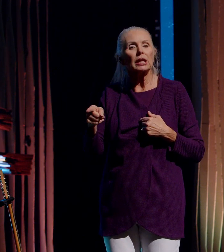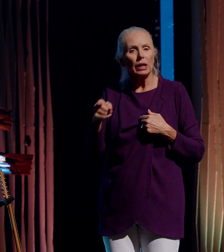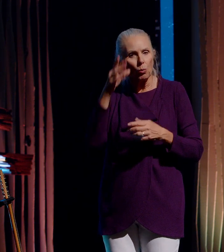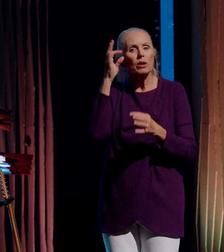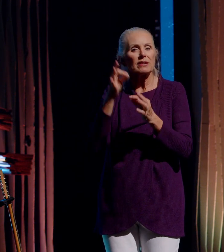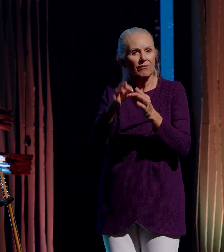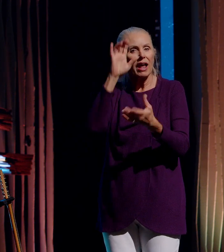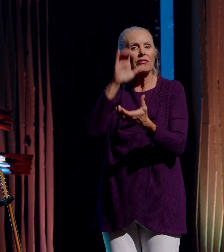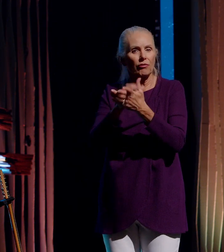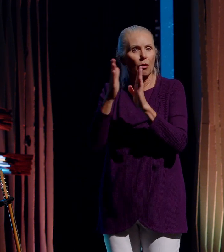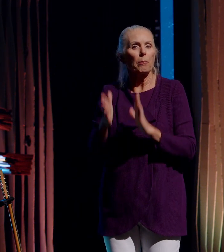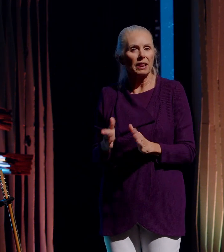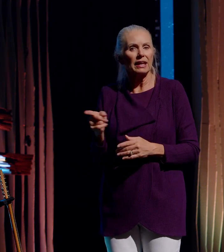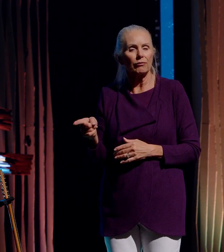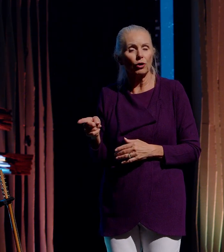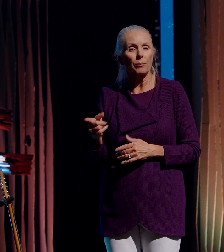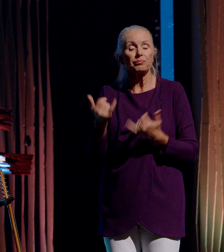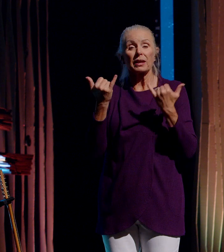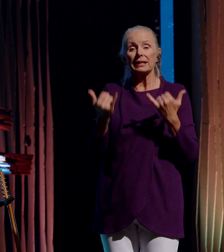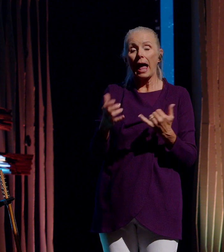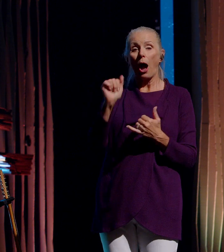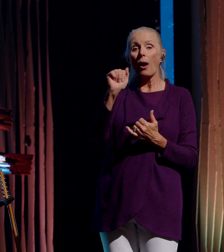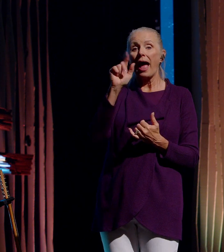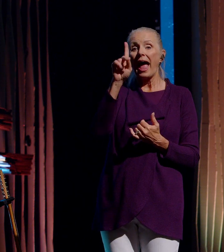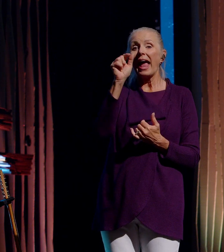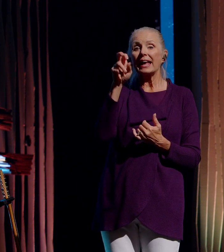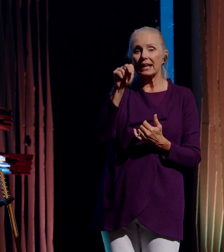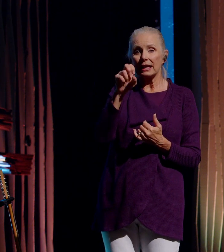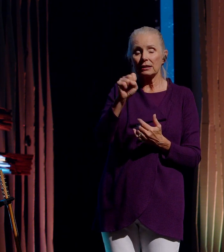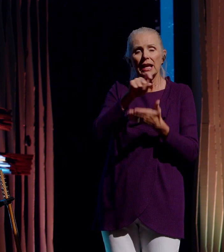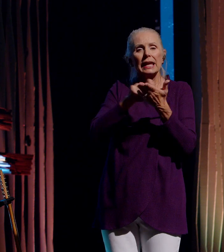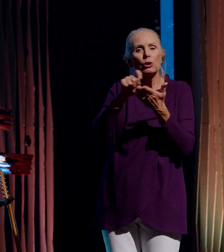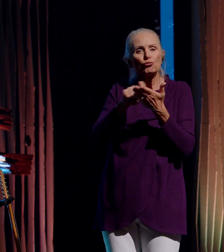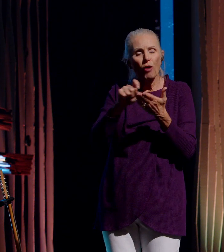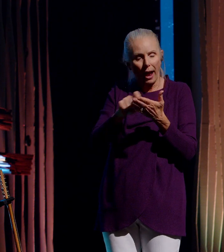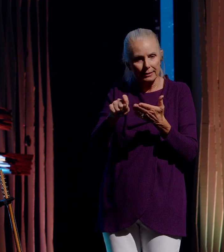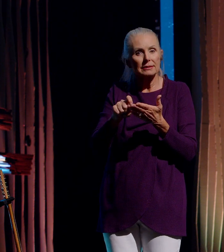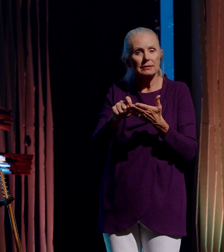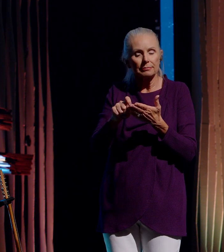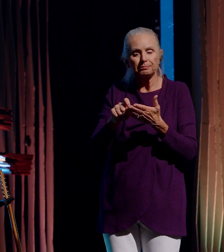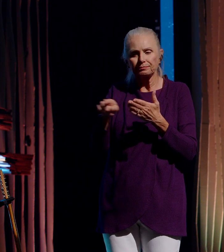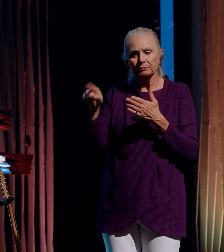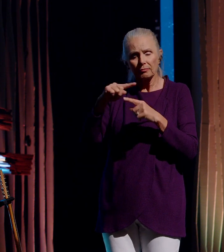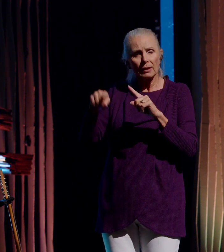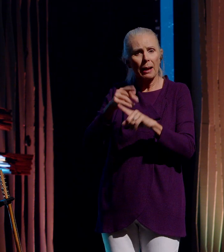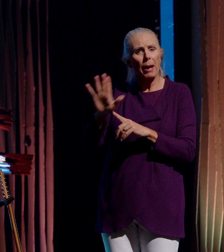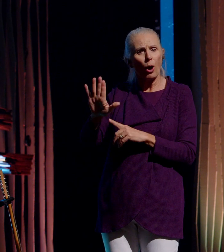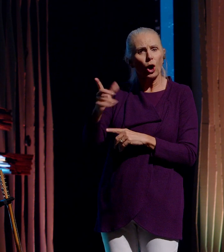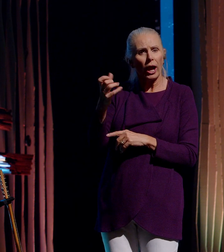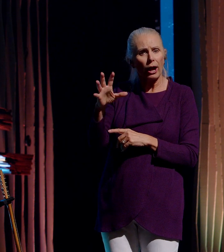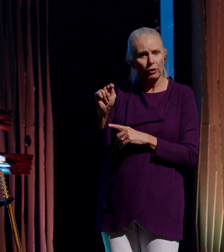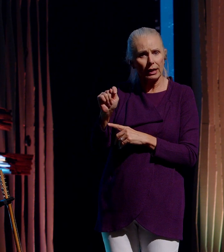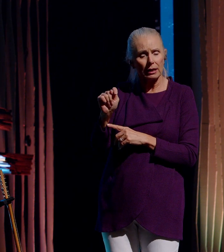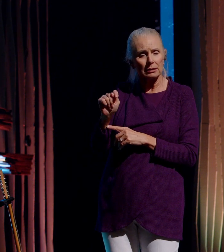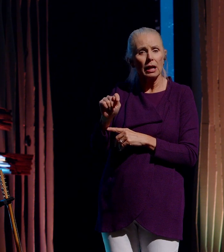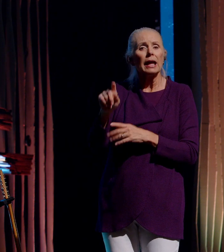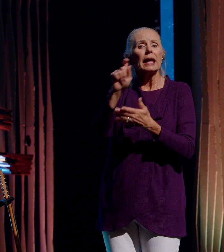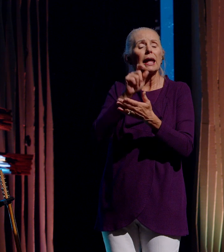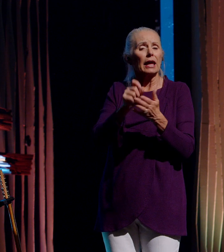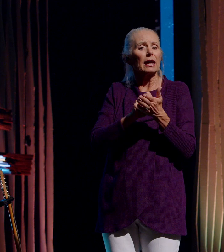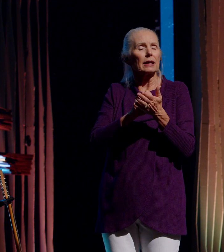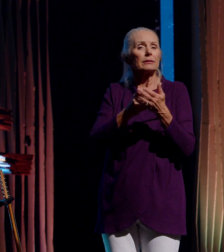faithful believer. Now, Achan, he writes this following portion about her in this commentary, especially on verse 15, and instead